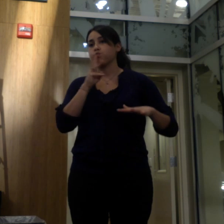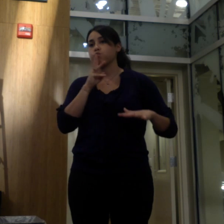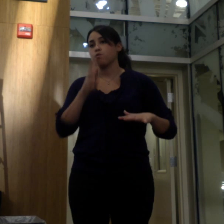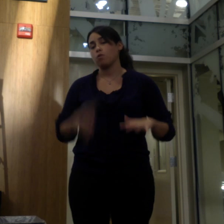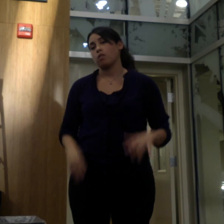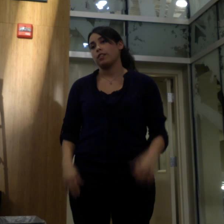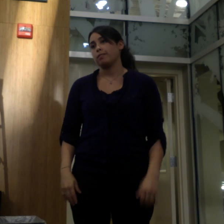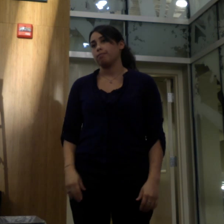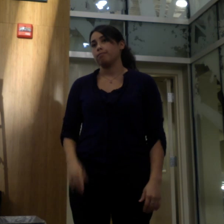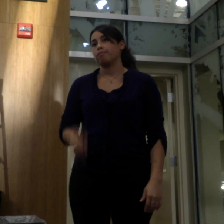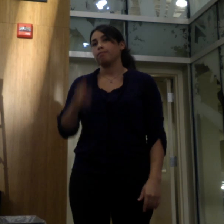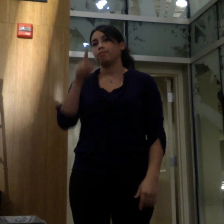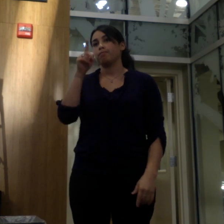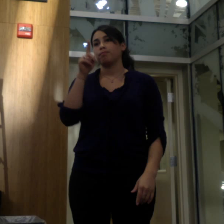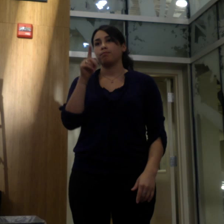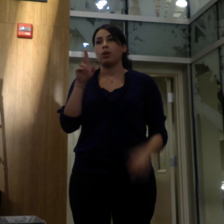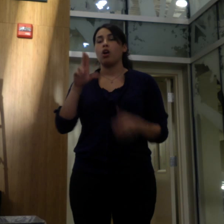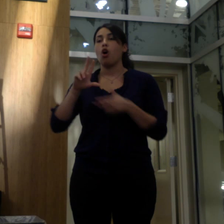Floods.